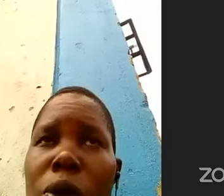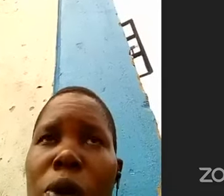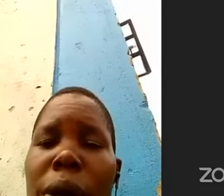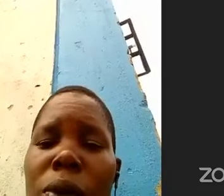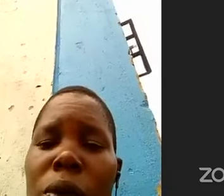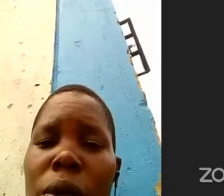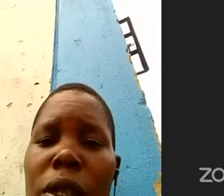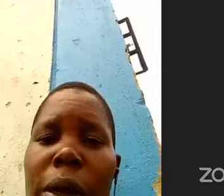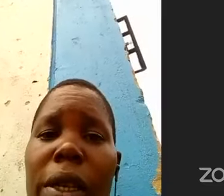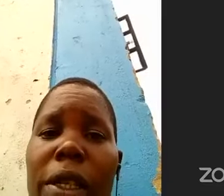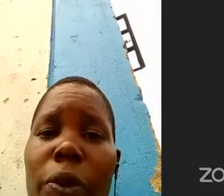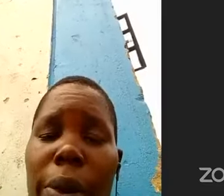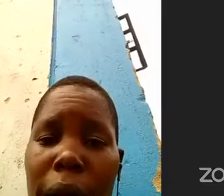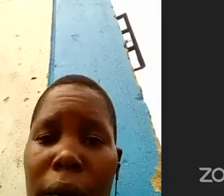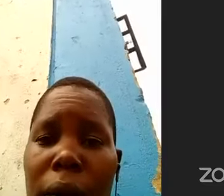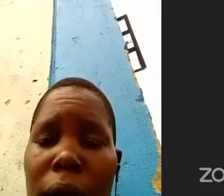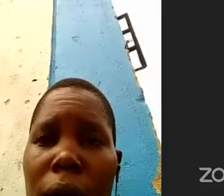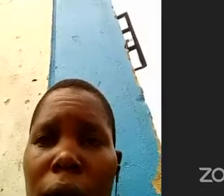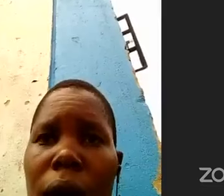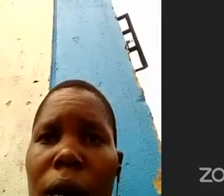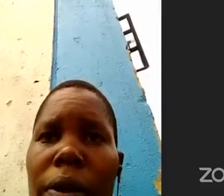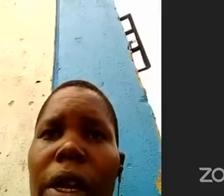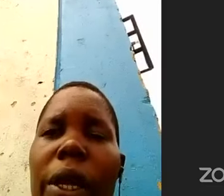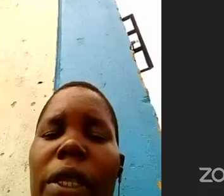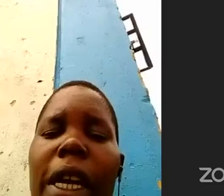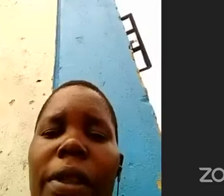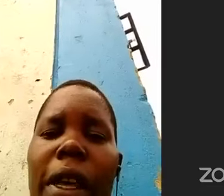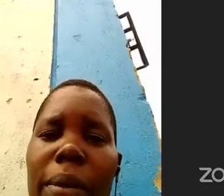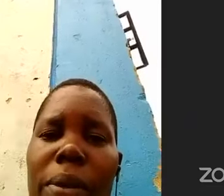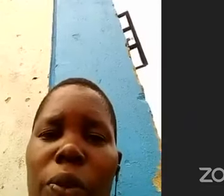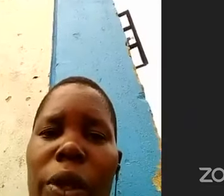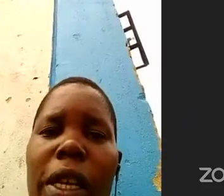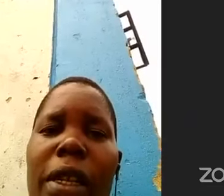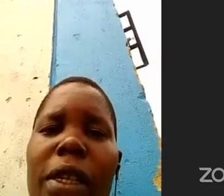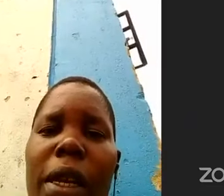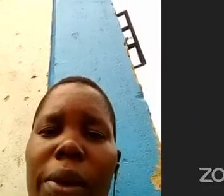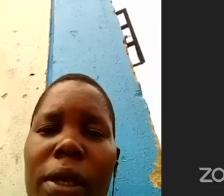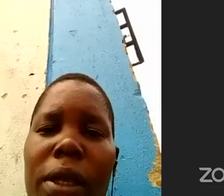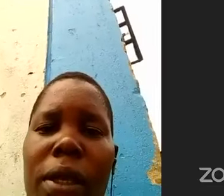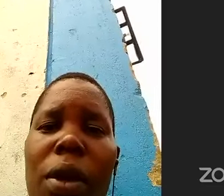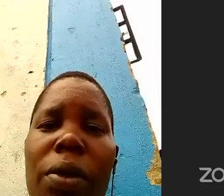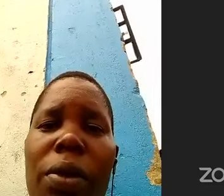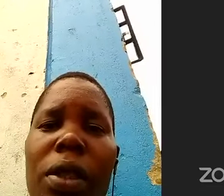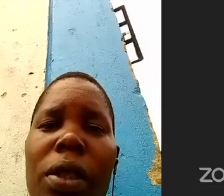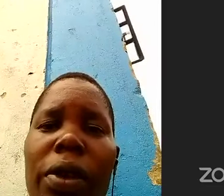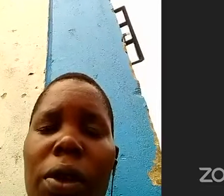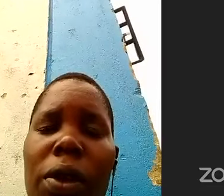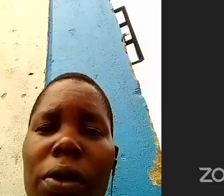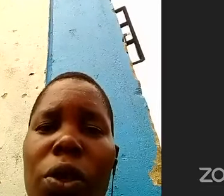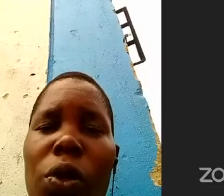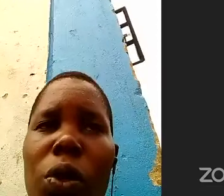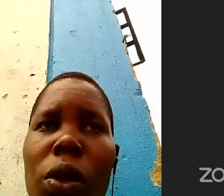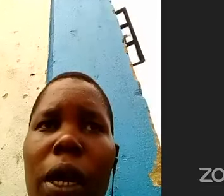of persons with disability, women, they will judge them with their disability, which is very wrong. They should look at